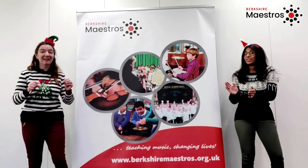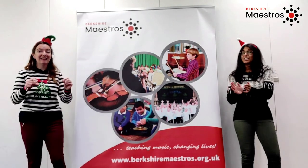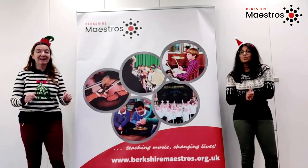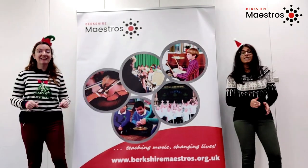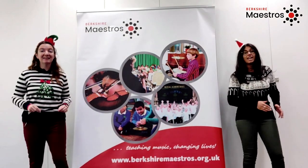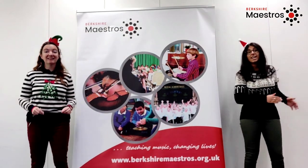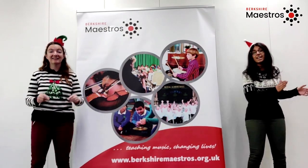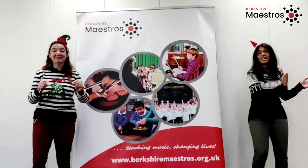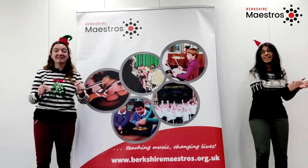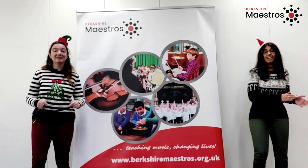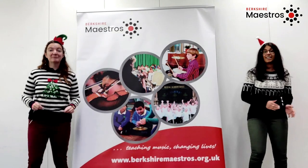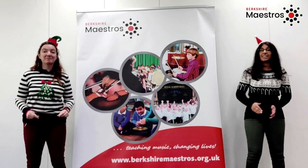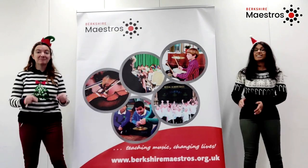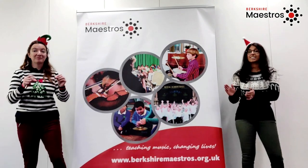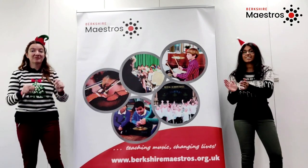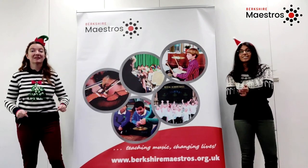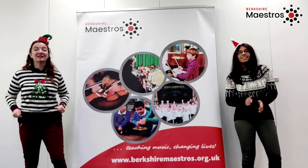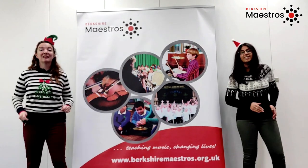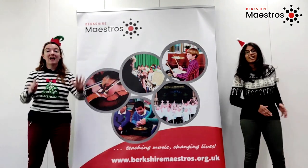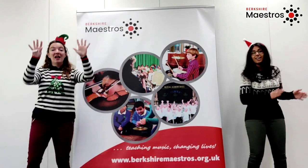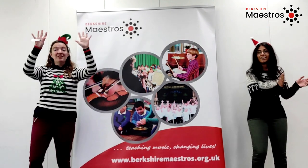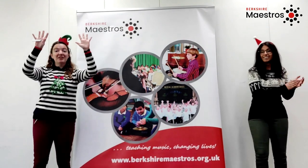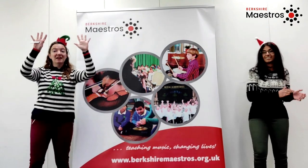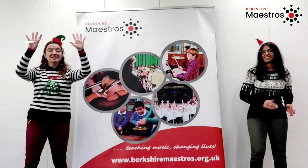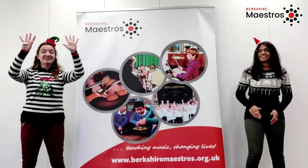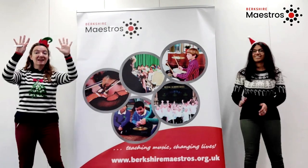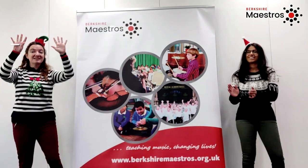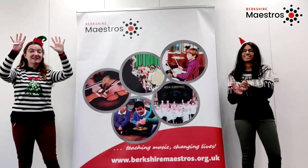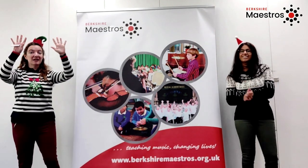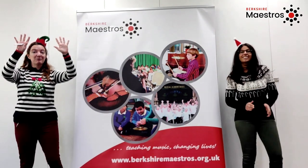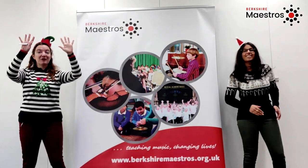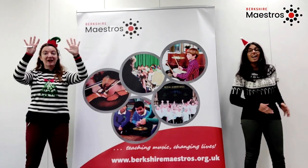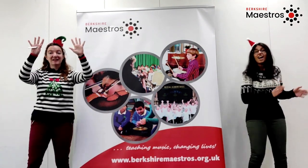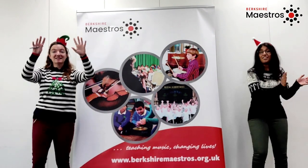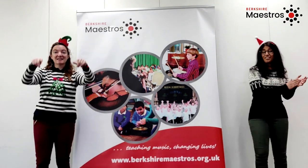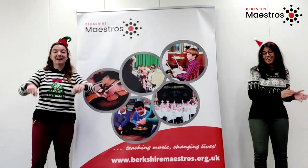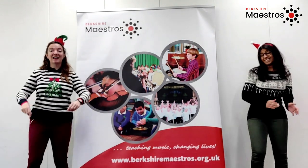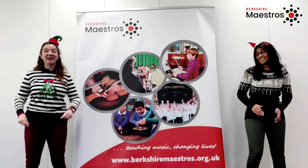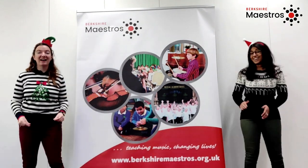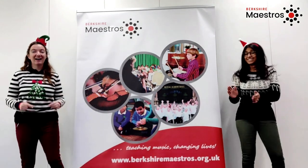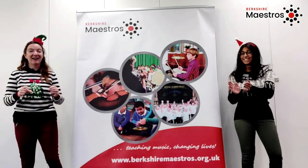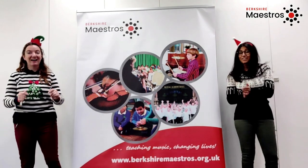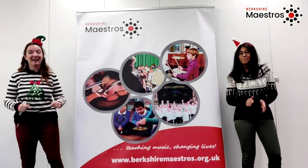his sweet head. The stars in the bright sky,